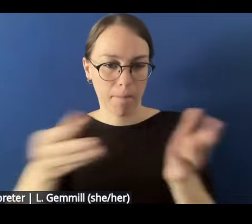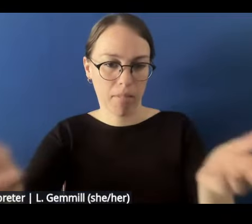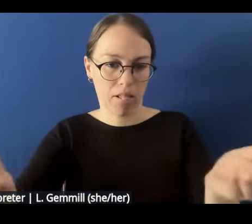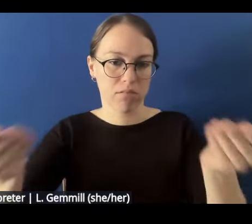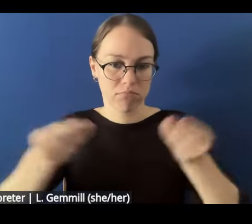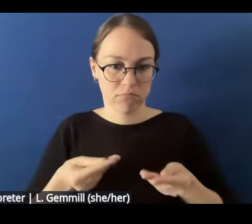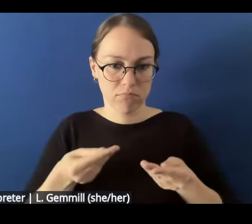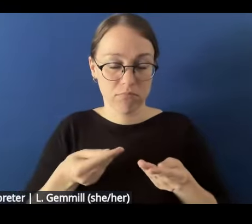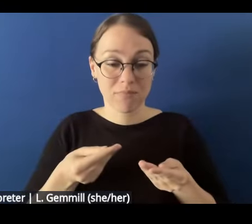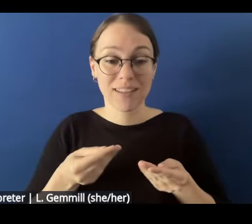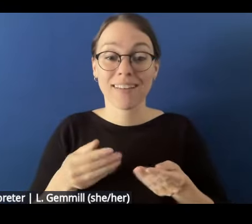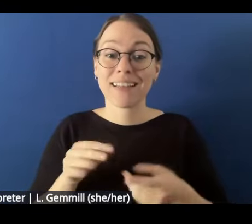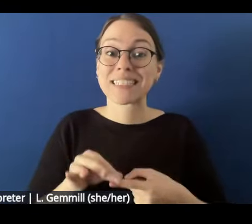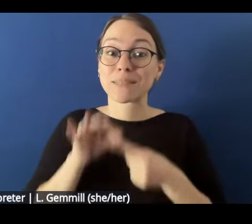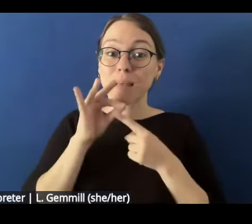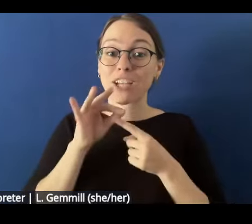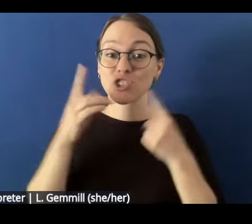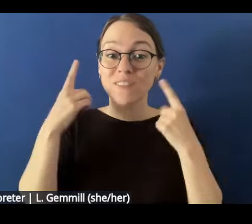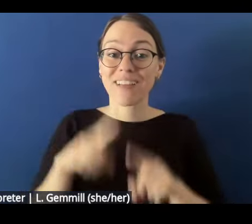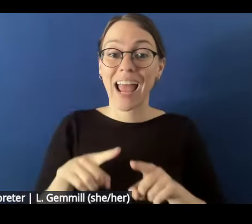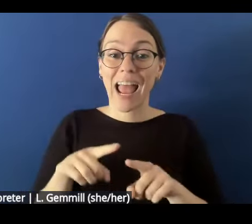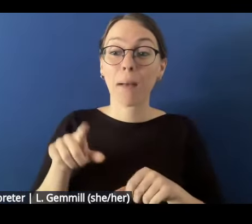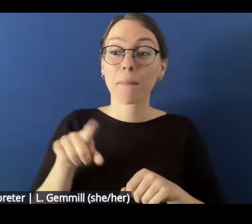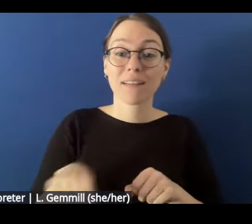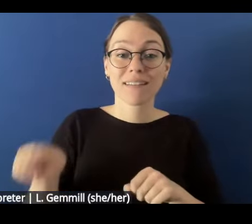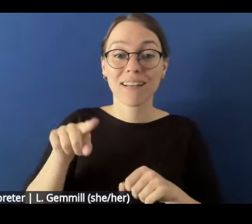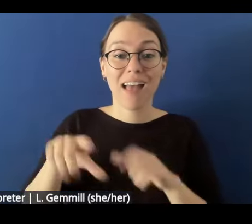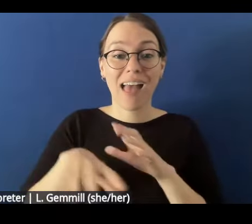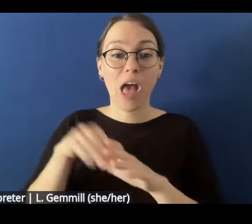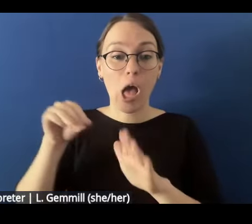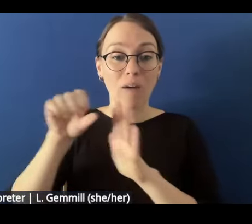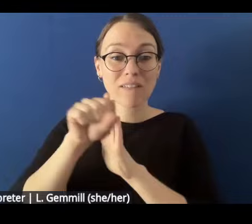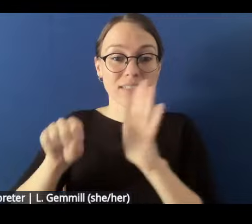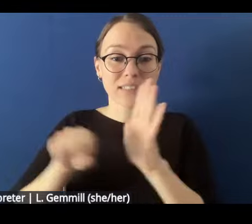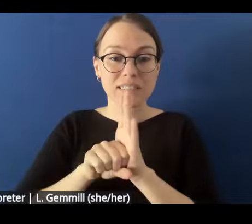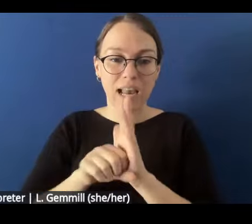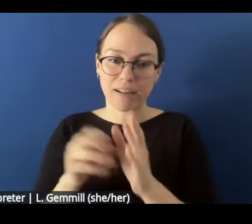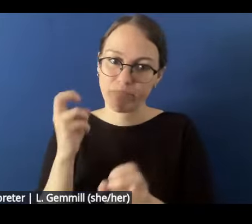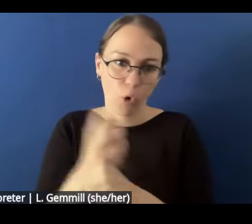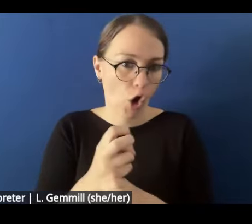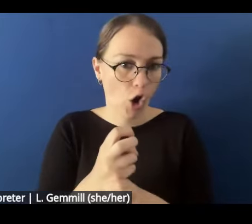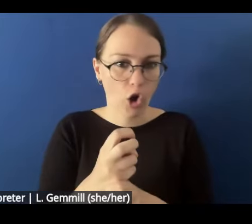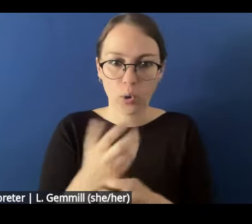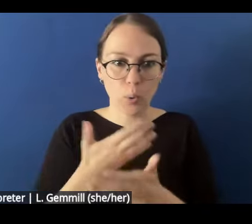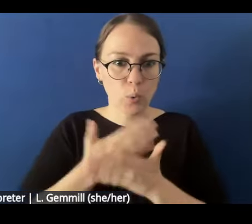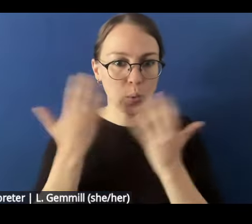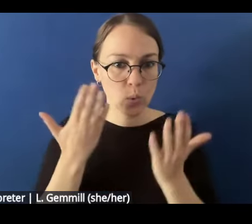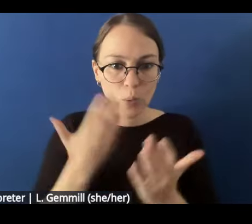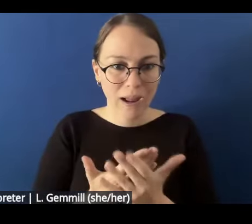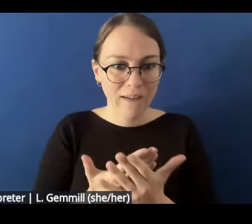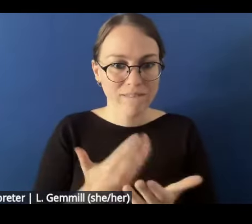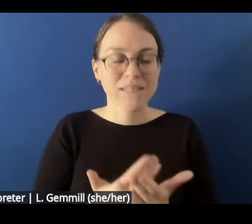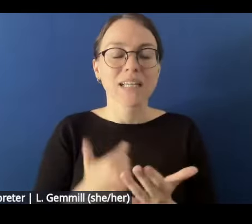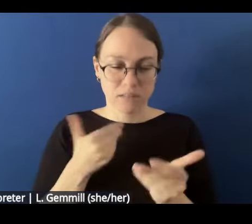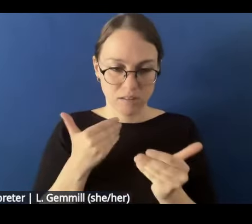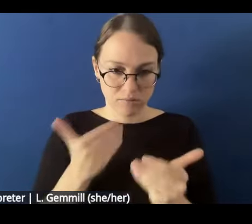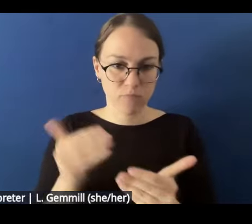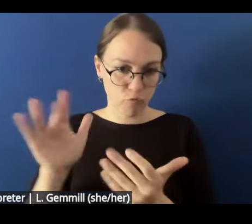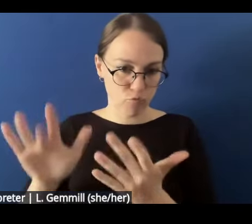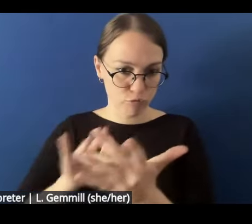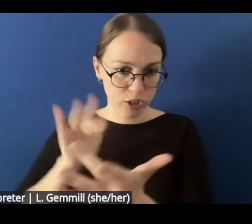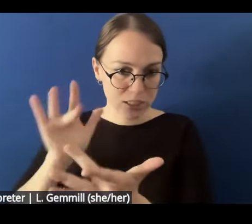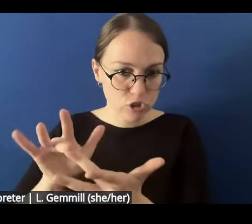We don't have anything for these individuals. So we're gonna reach out and we're gonna ask for information. We're gonna ask for some